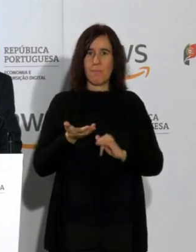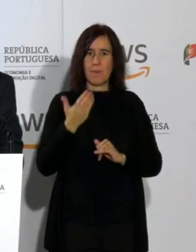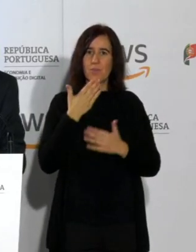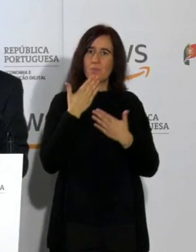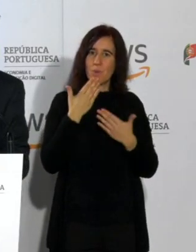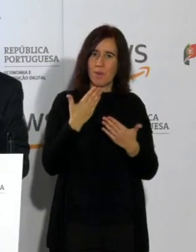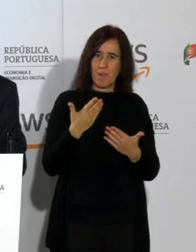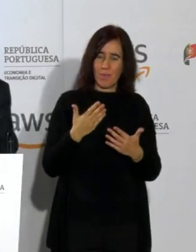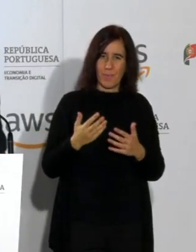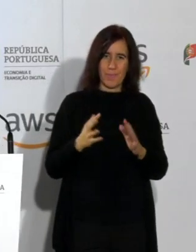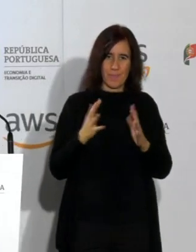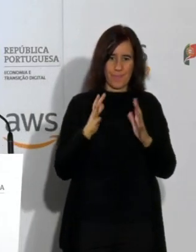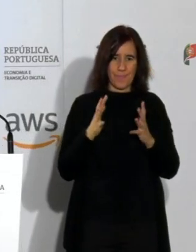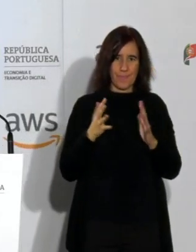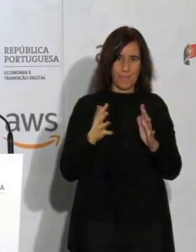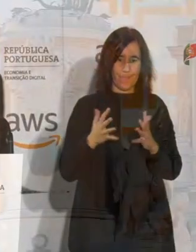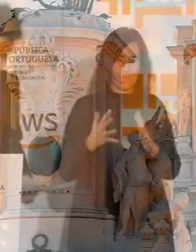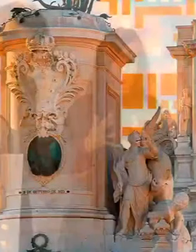Muito obrigado.